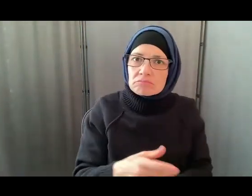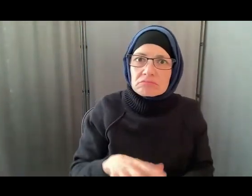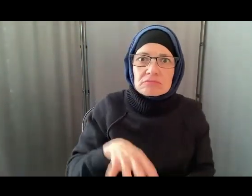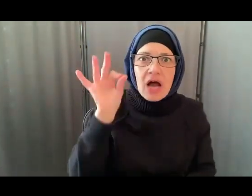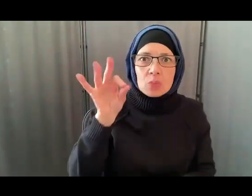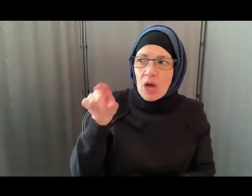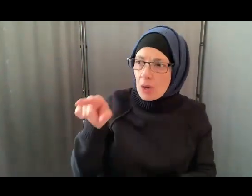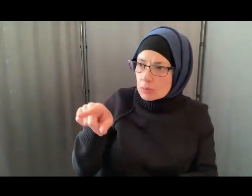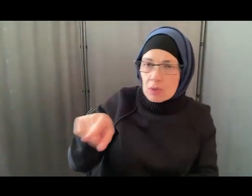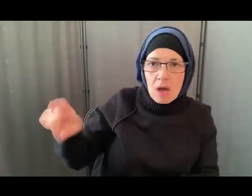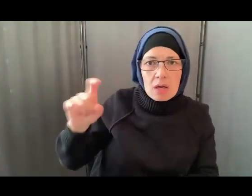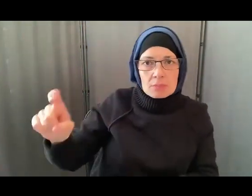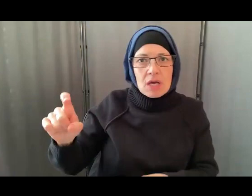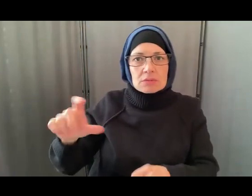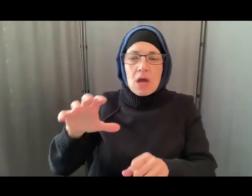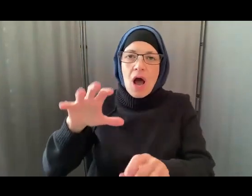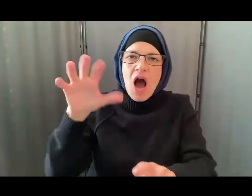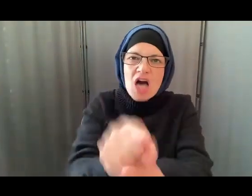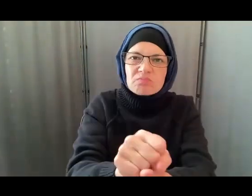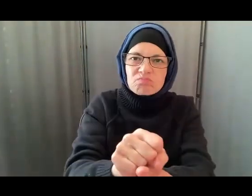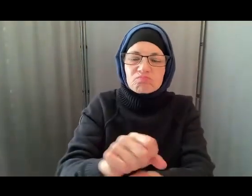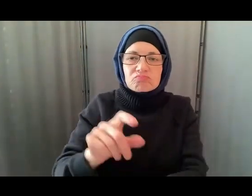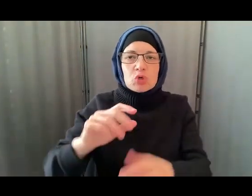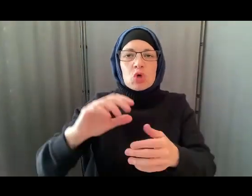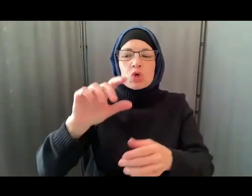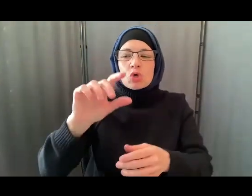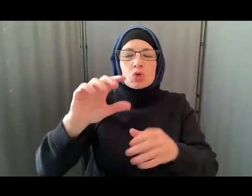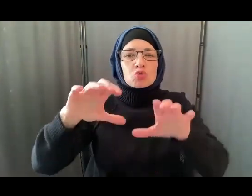a tribe called Khuza'a,